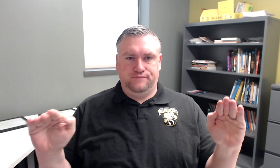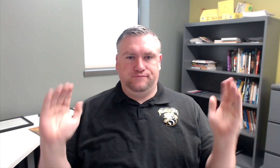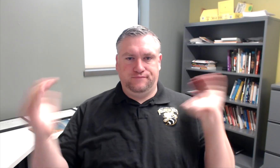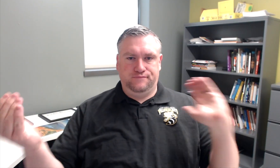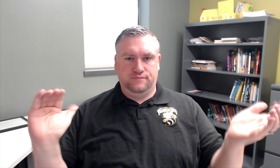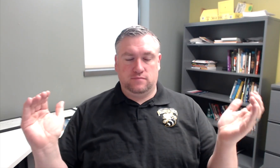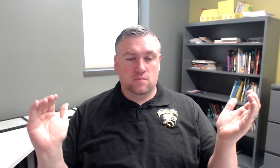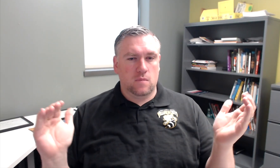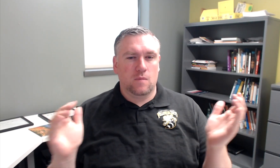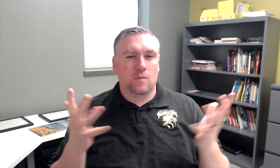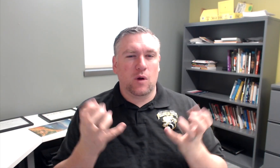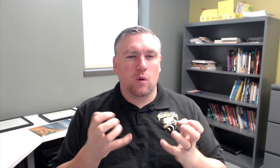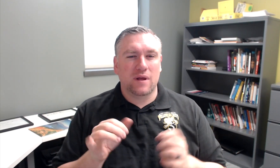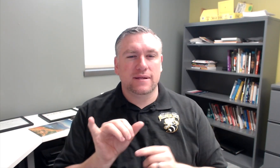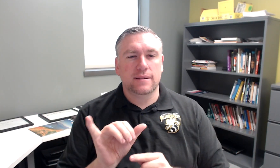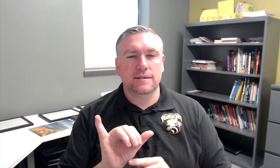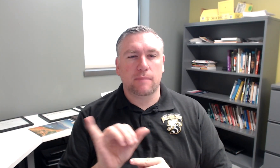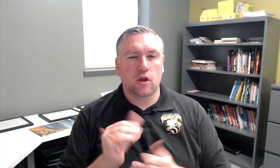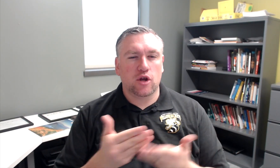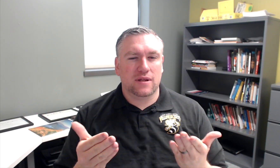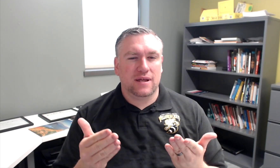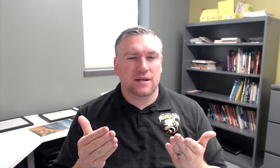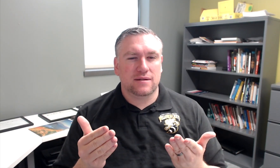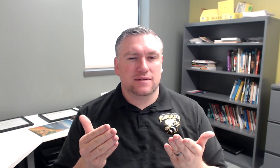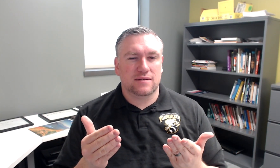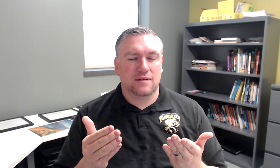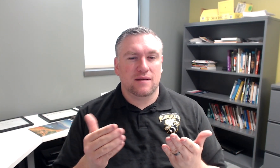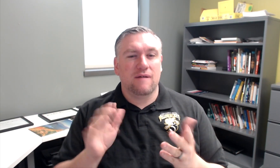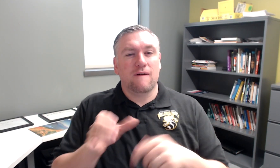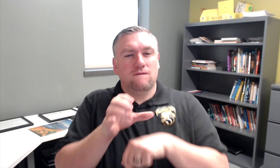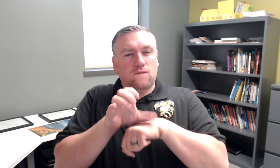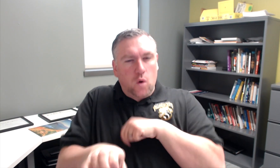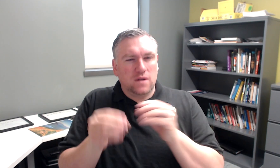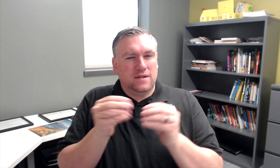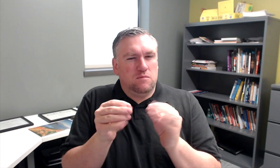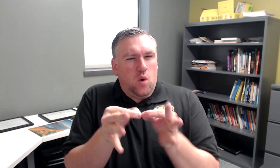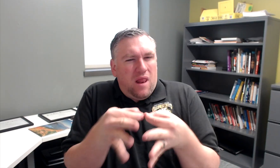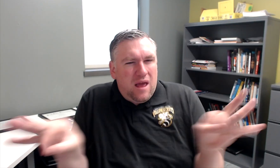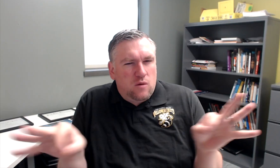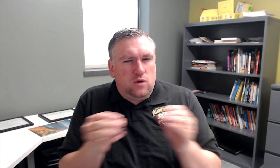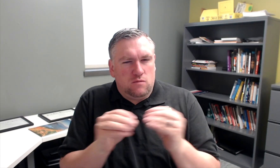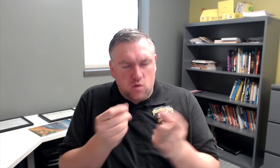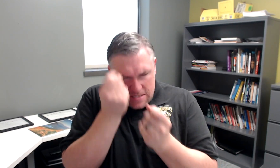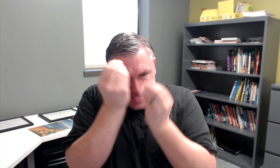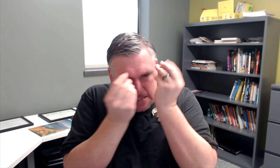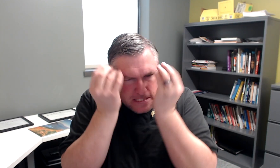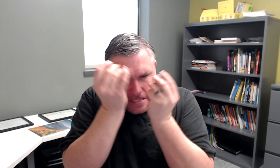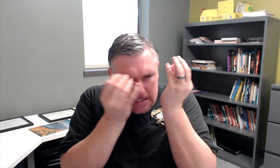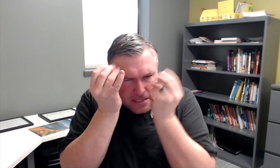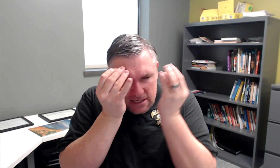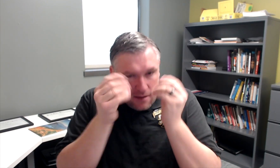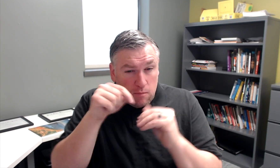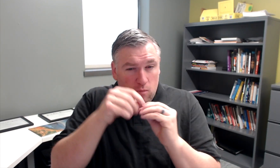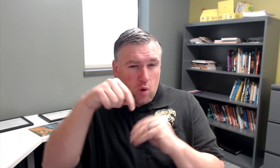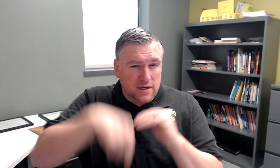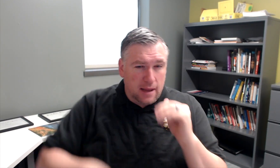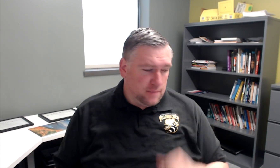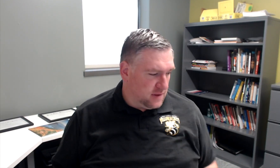So not only compare and contrast different things, but similar things. And it forces more out of language and